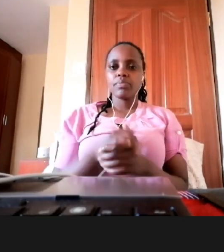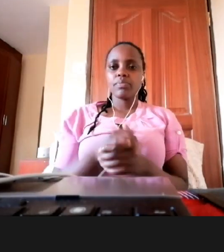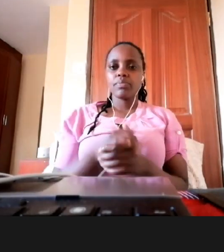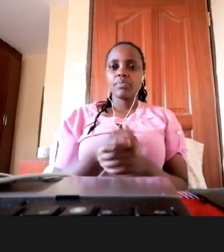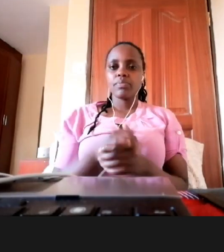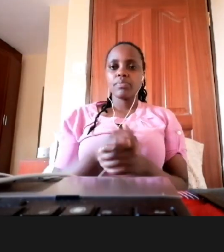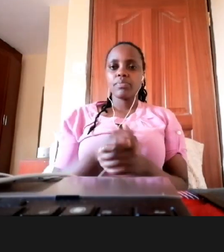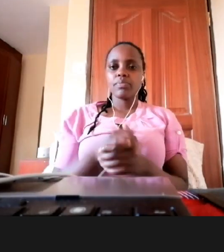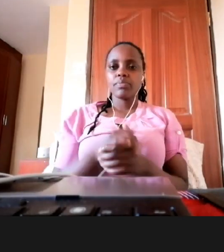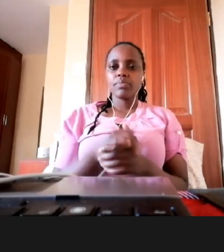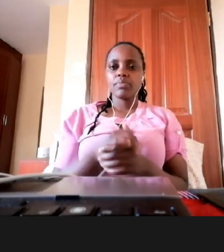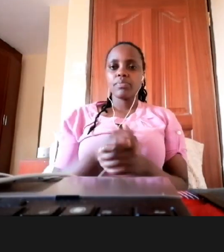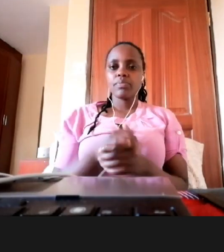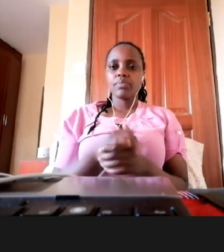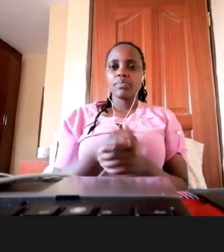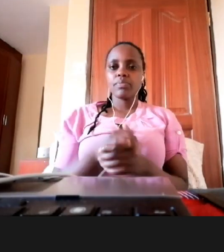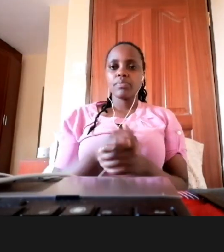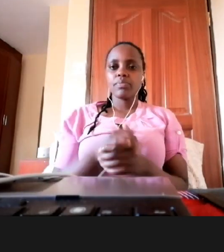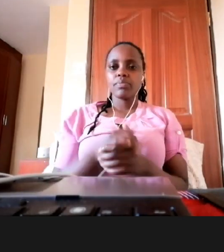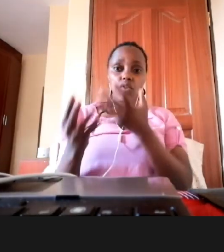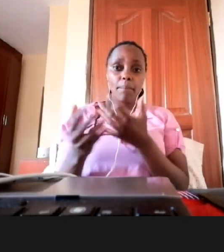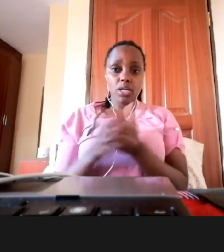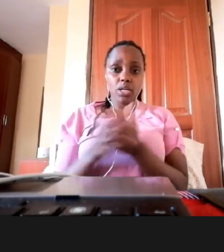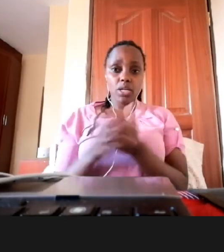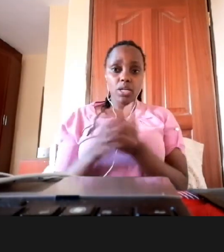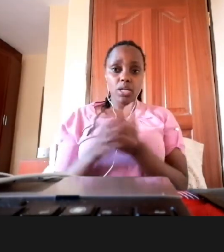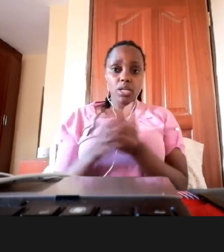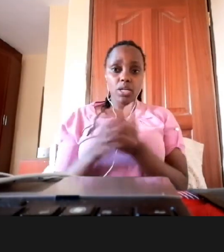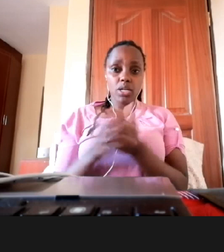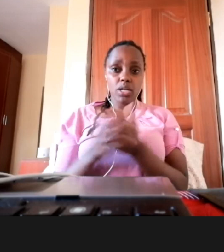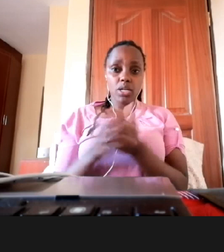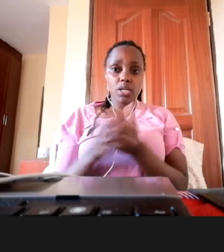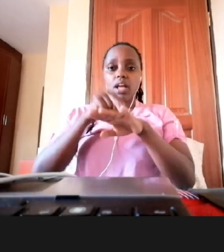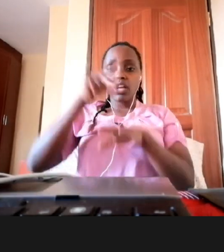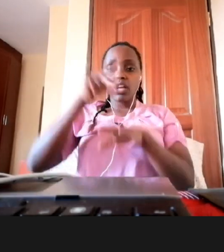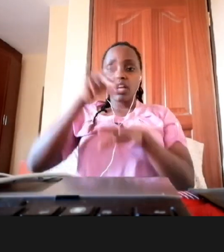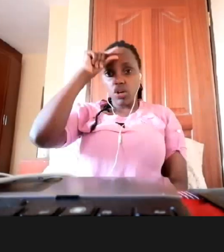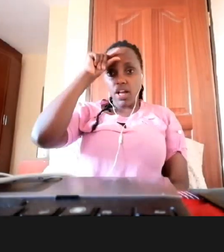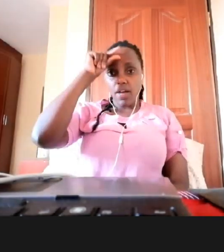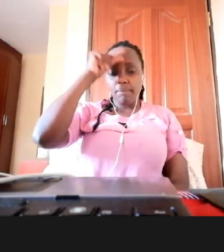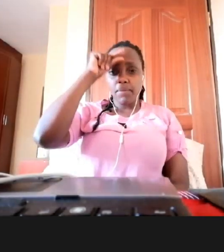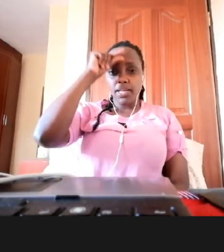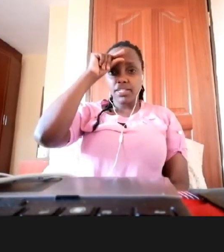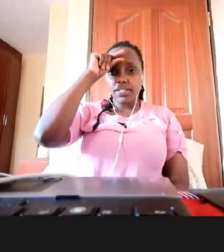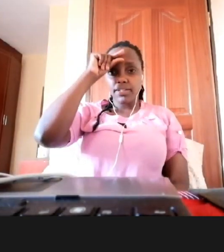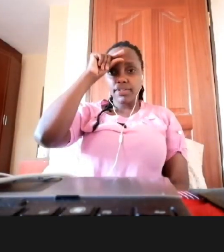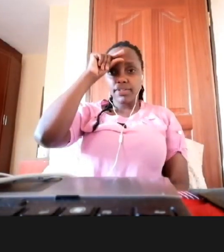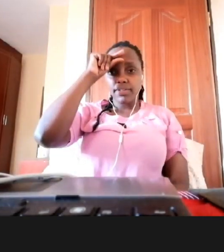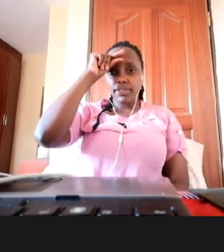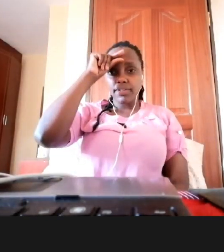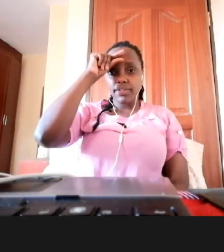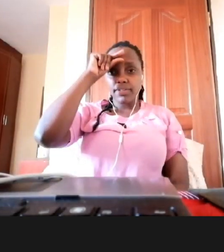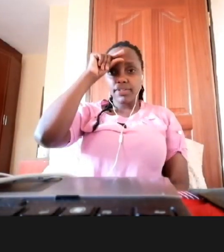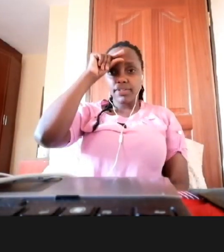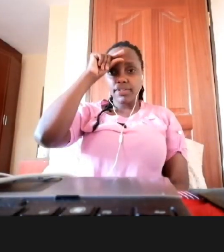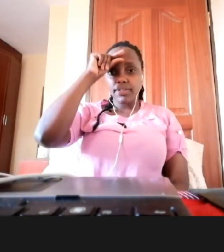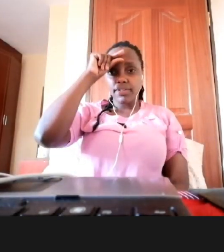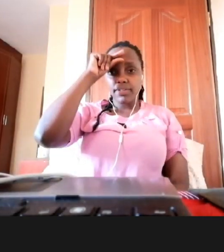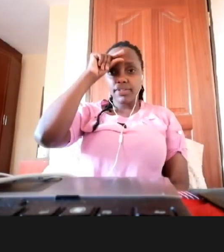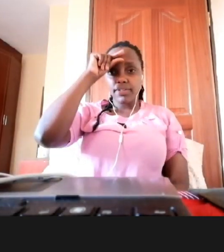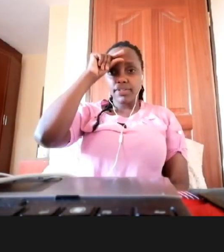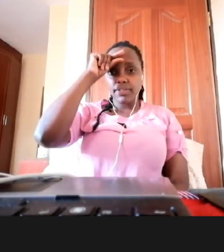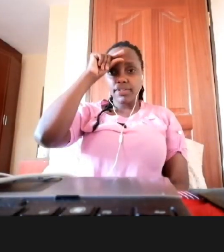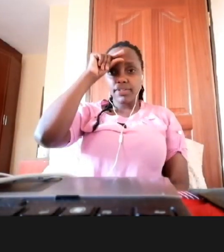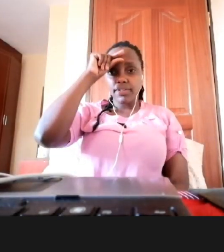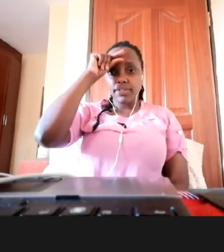in access to information from the national government. And when we receive